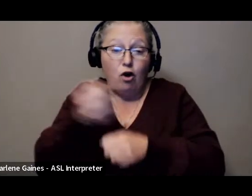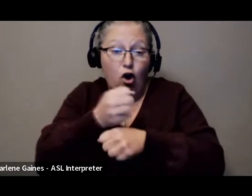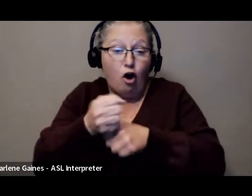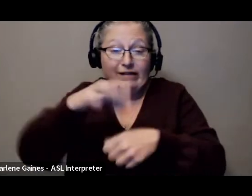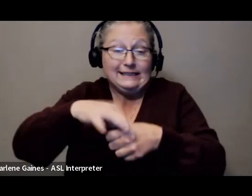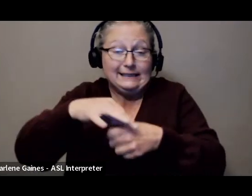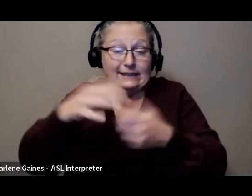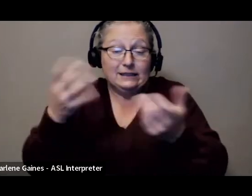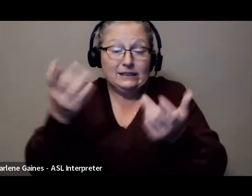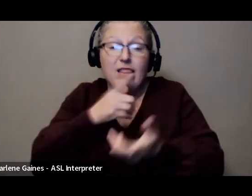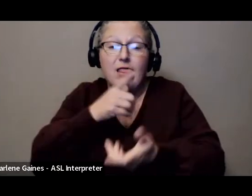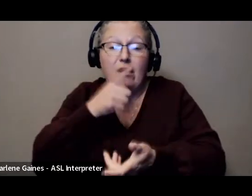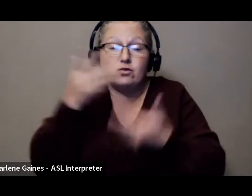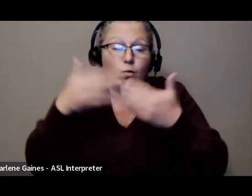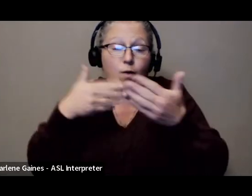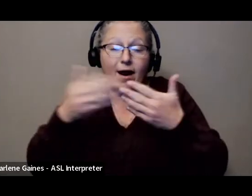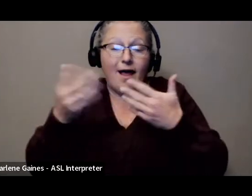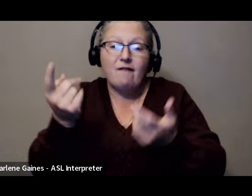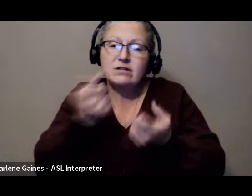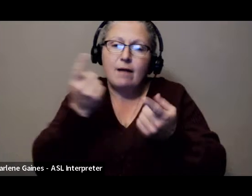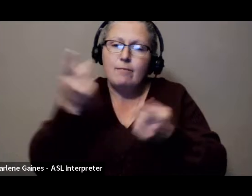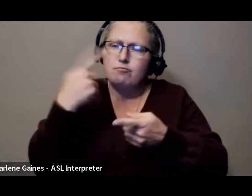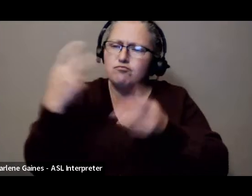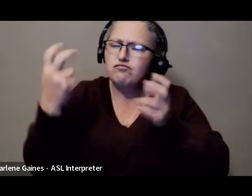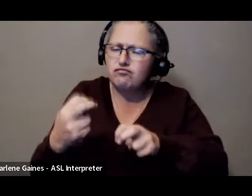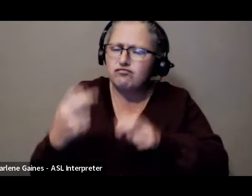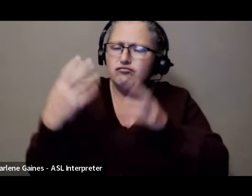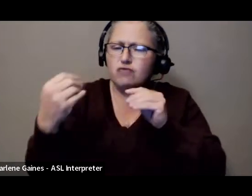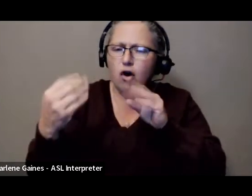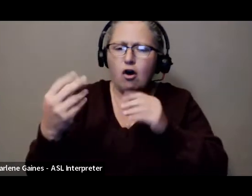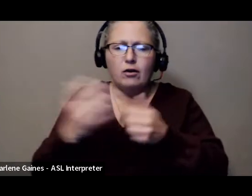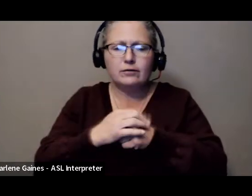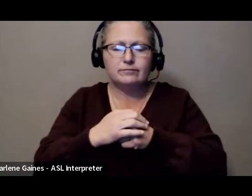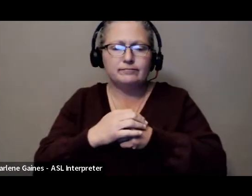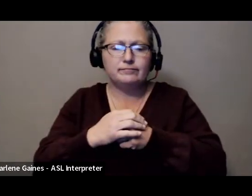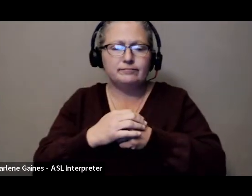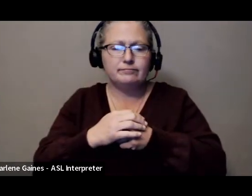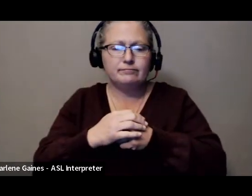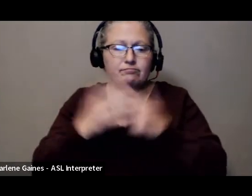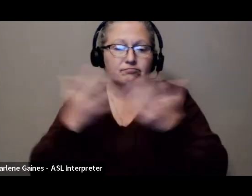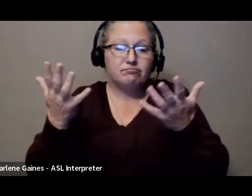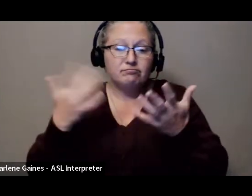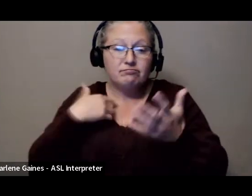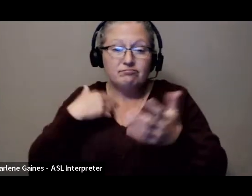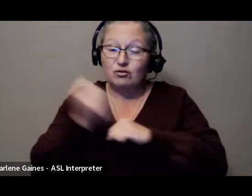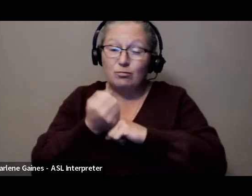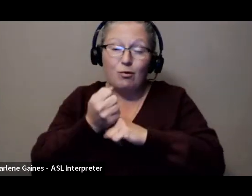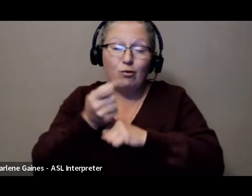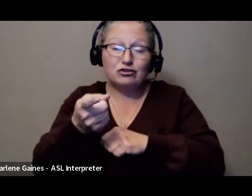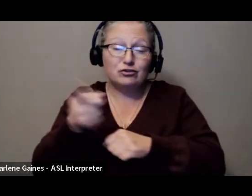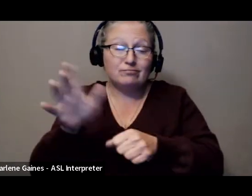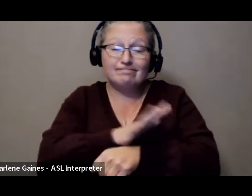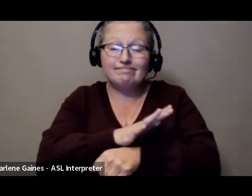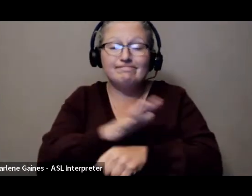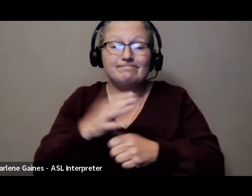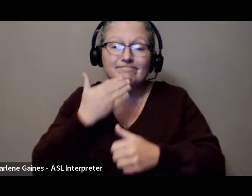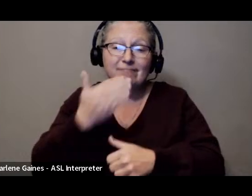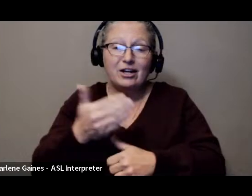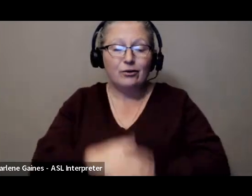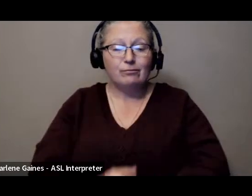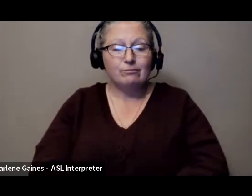tea, lunch, whatever, just to talk and I totally support you. Thank